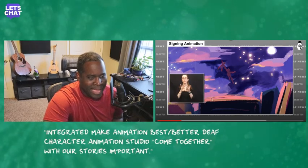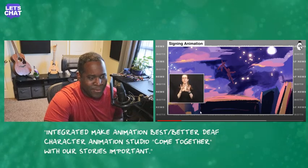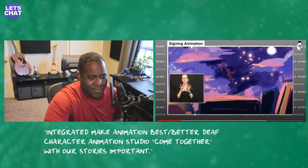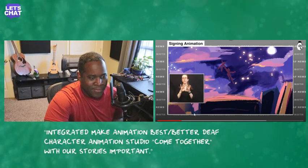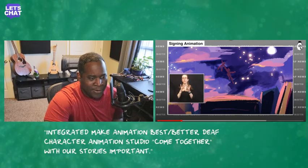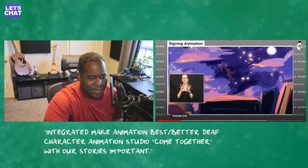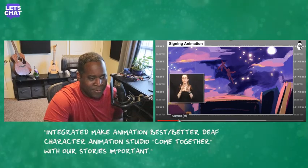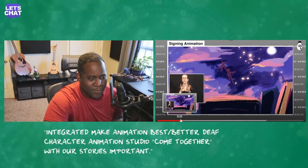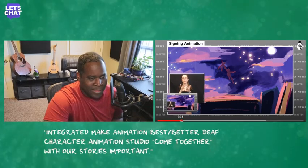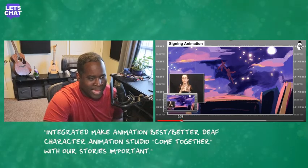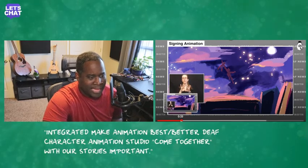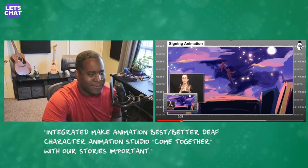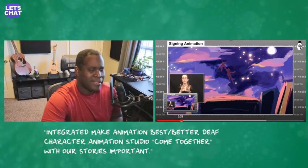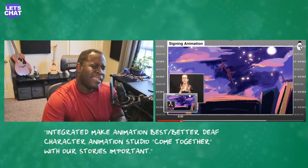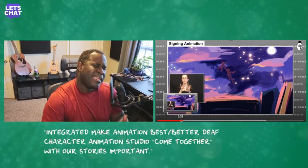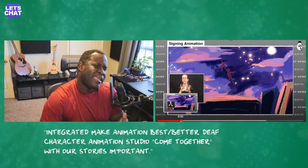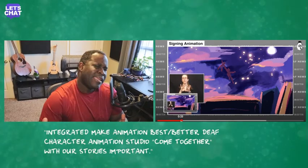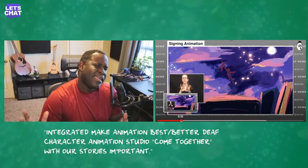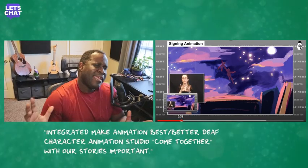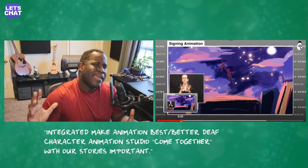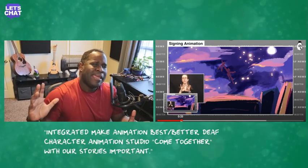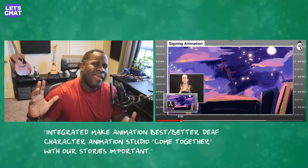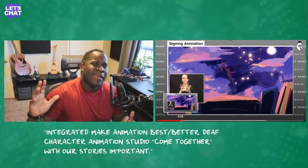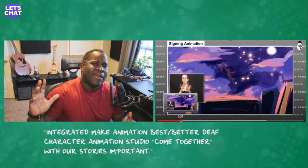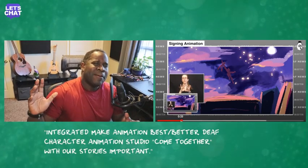Again, the captions on there didn't really accurately